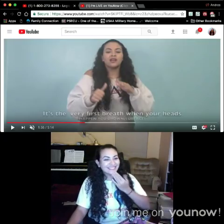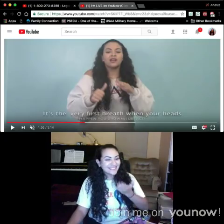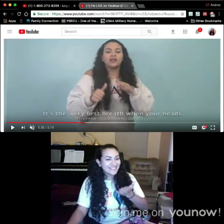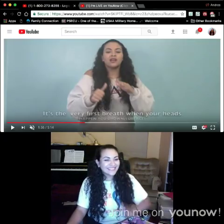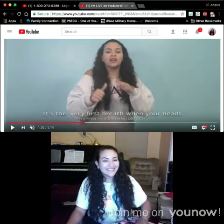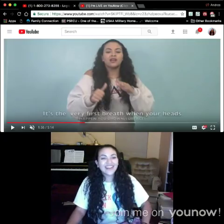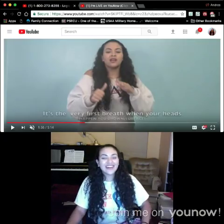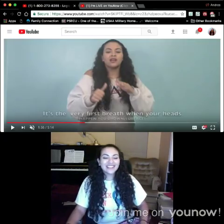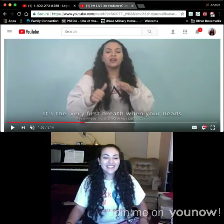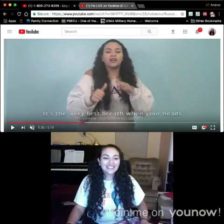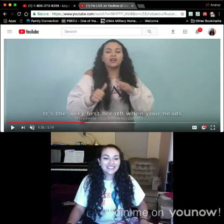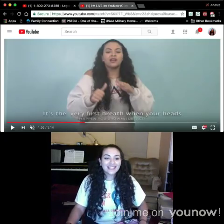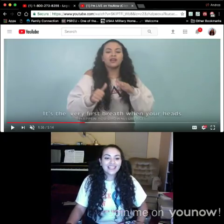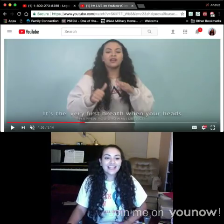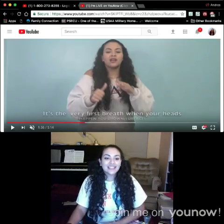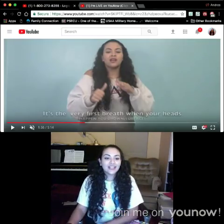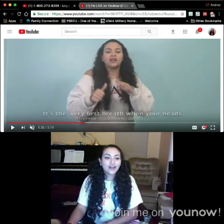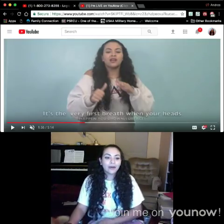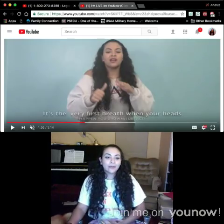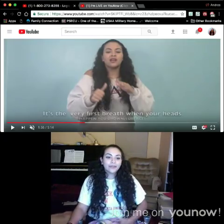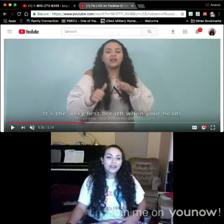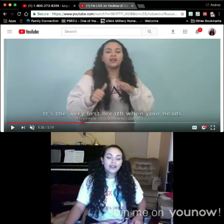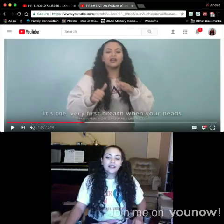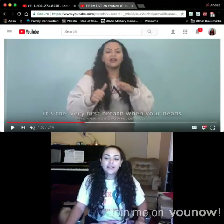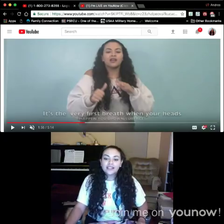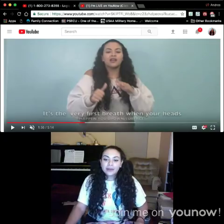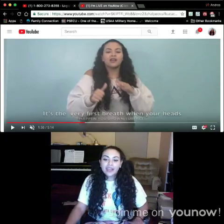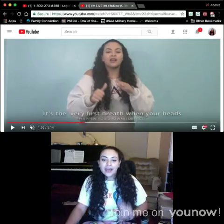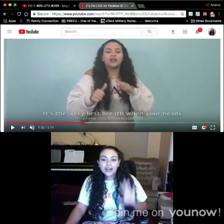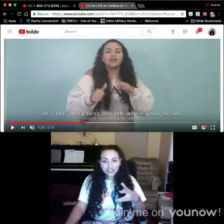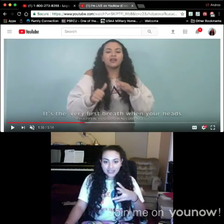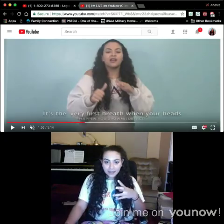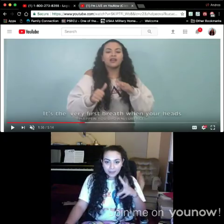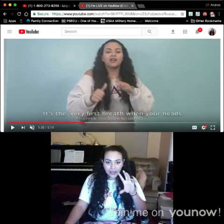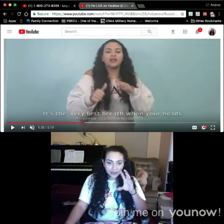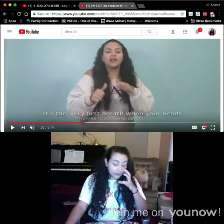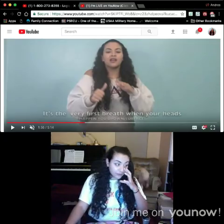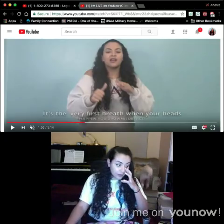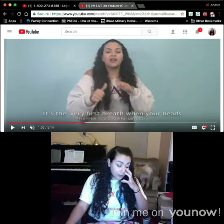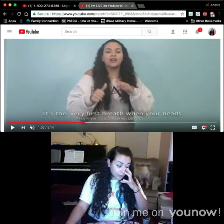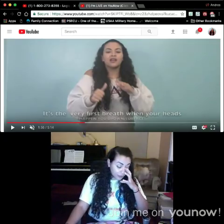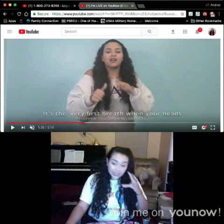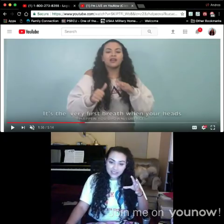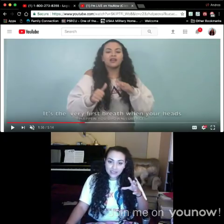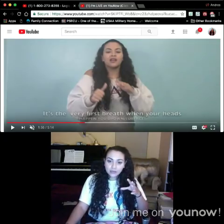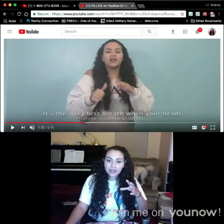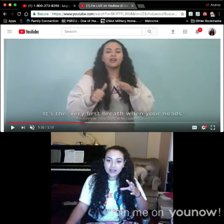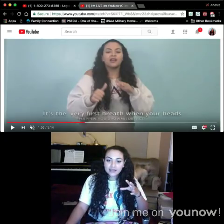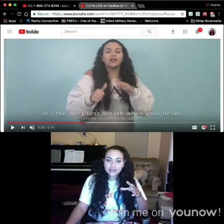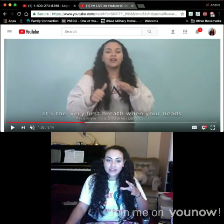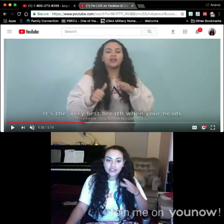you. Thank you. All right, so let's get to the Alessia Cara part. This part I had a hard time kind of